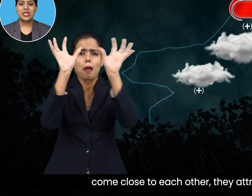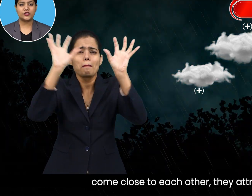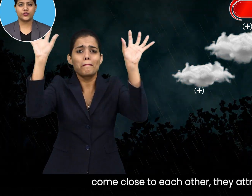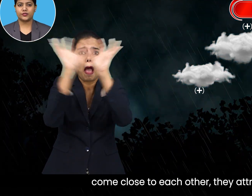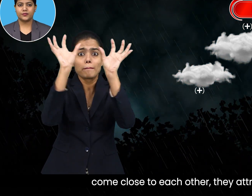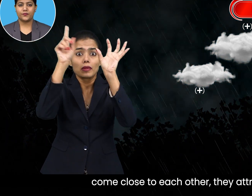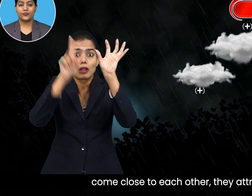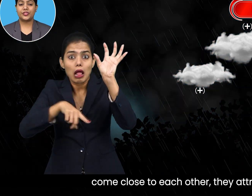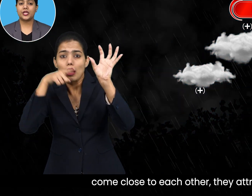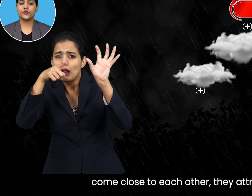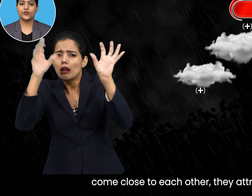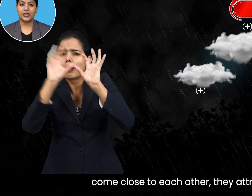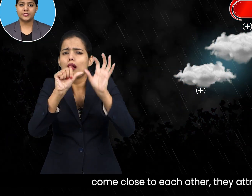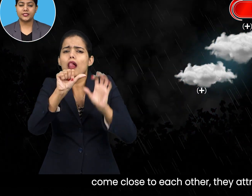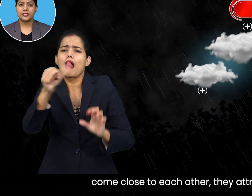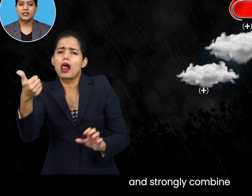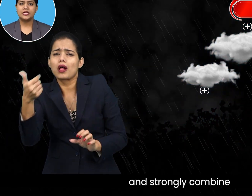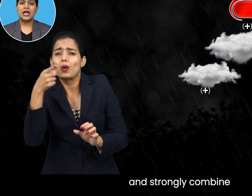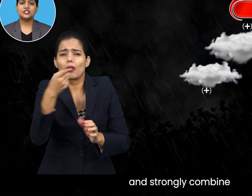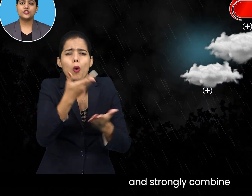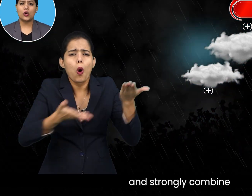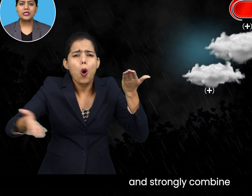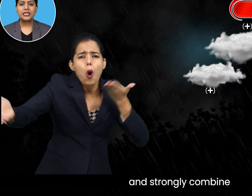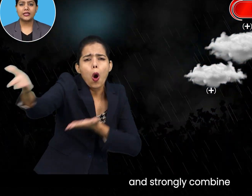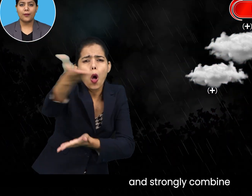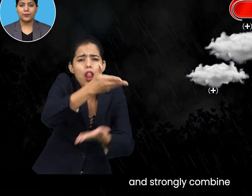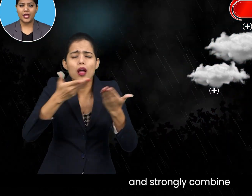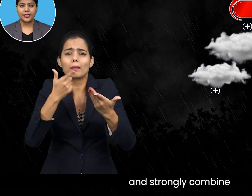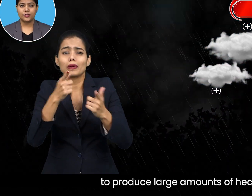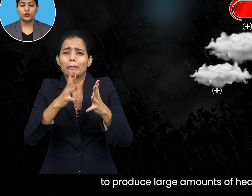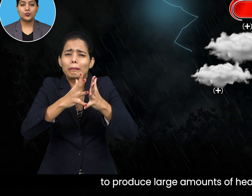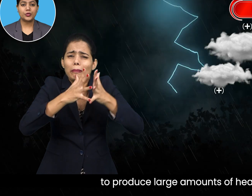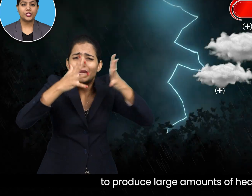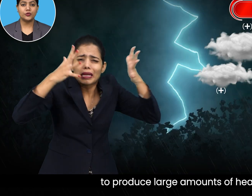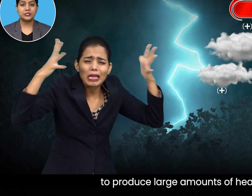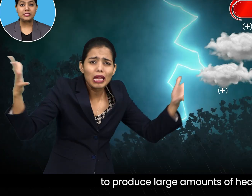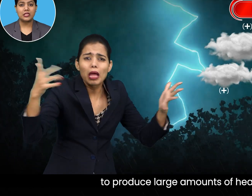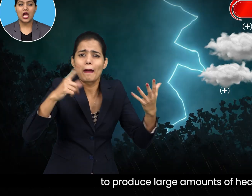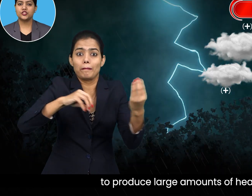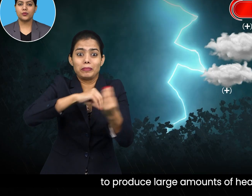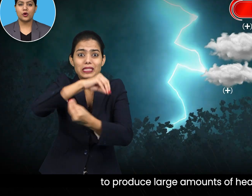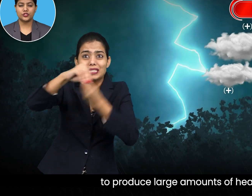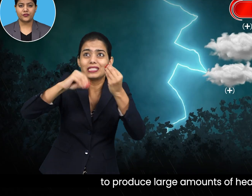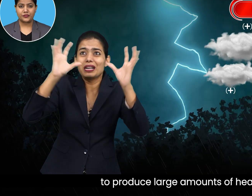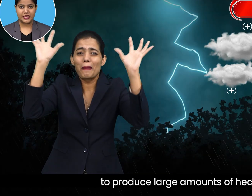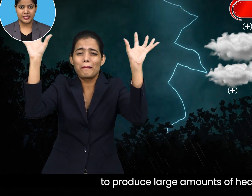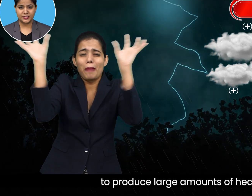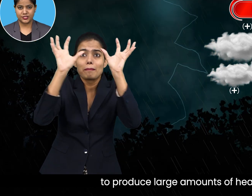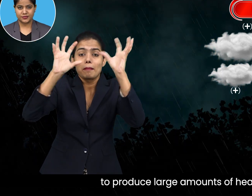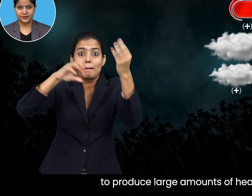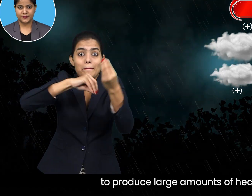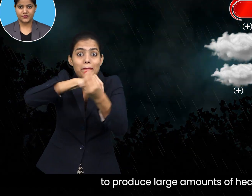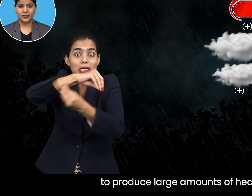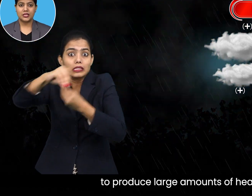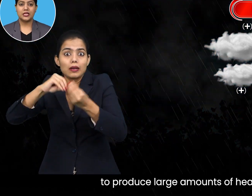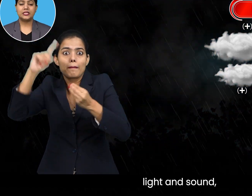to each other, they attract and strongly combine to produce large amounts of